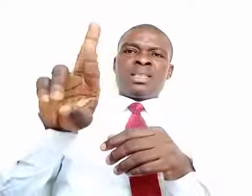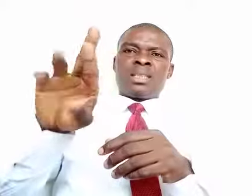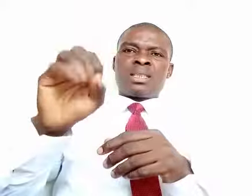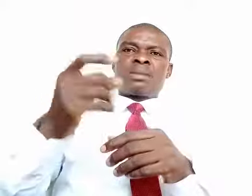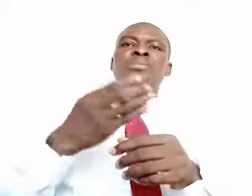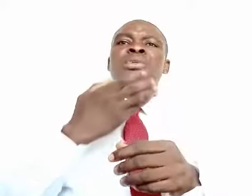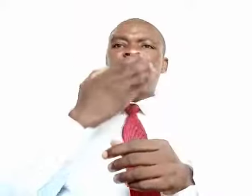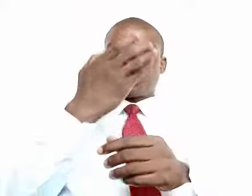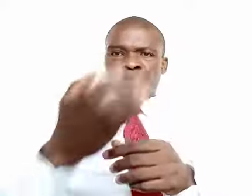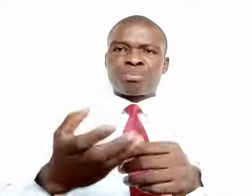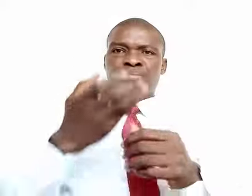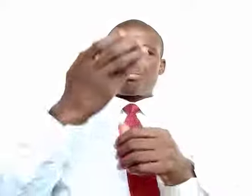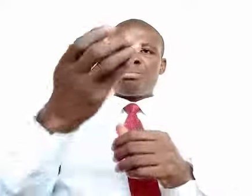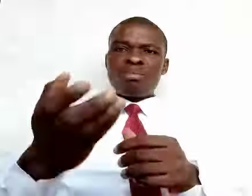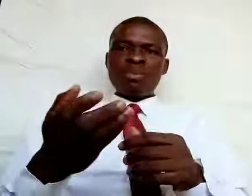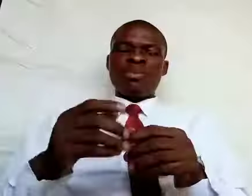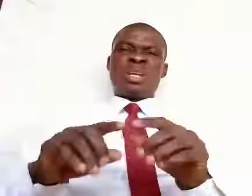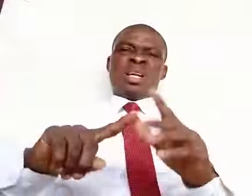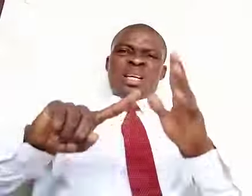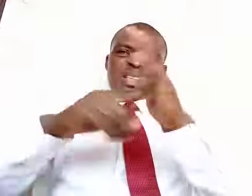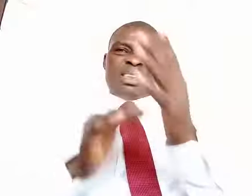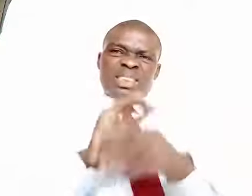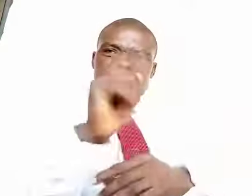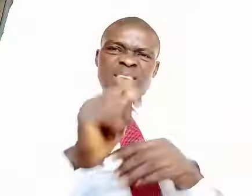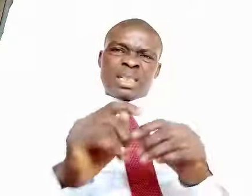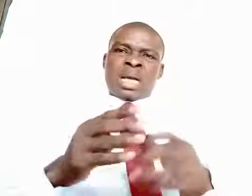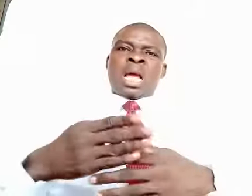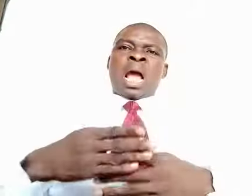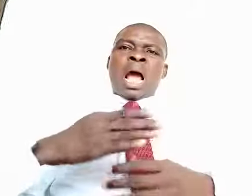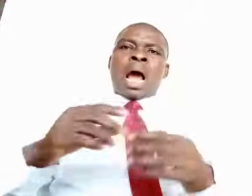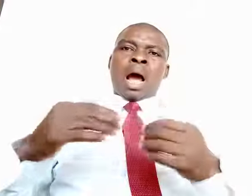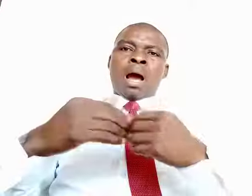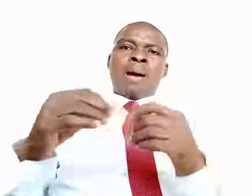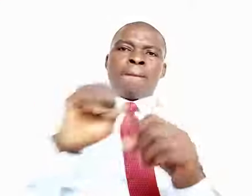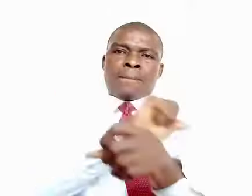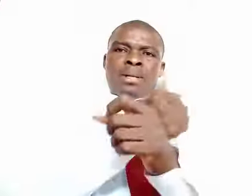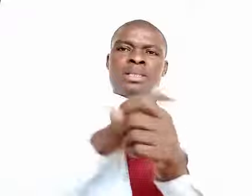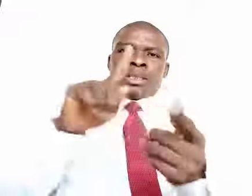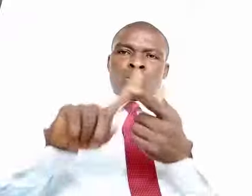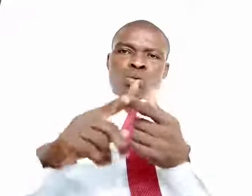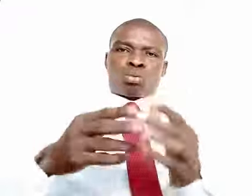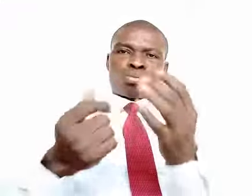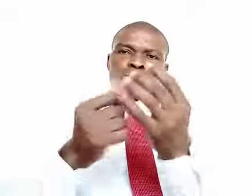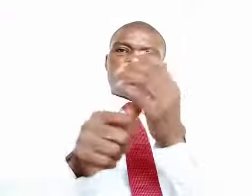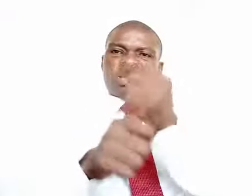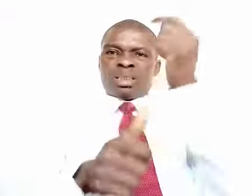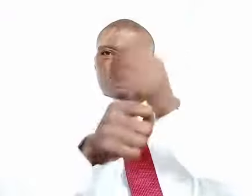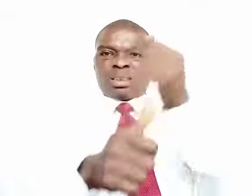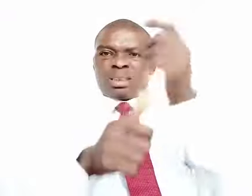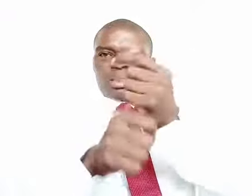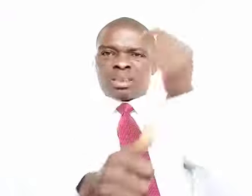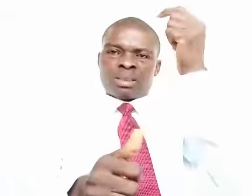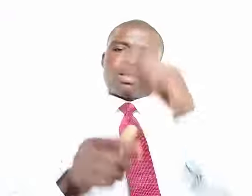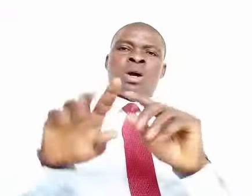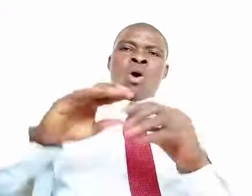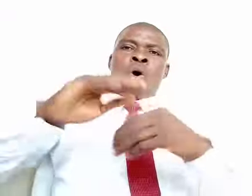This is the ability to pass out waste products. All animals and plants get rid of waste